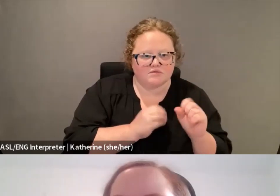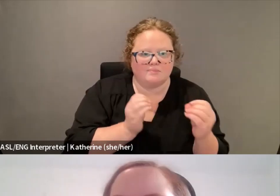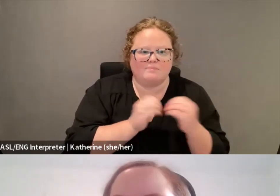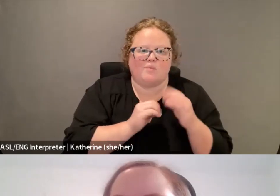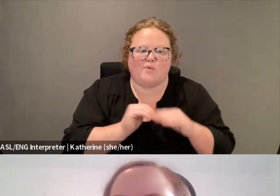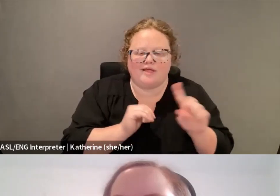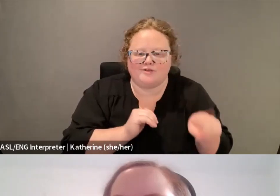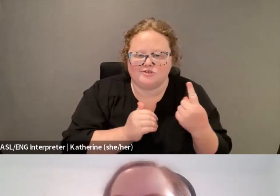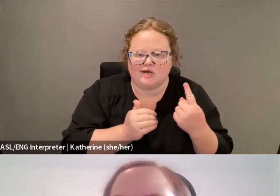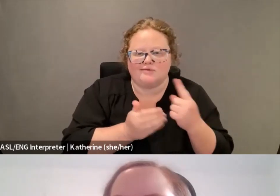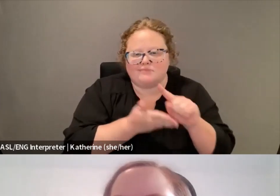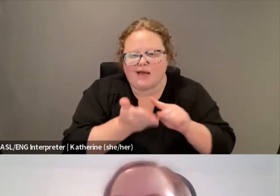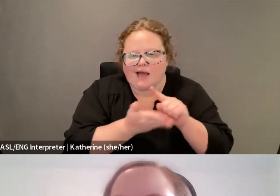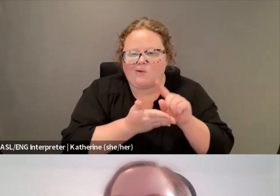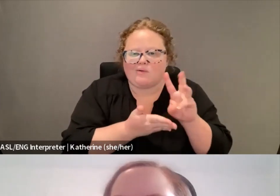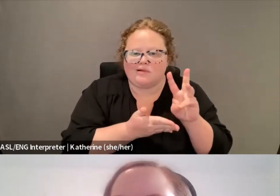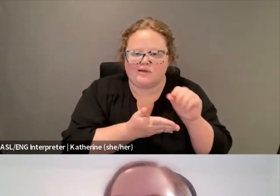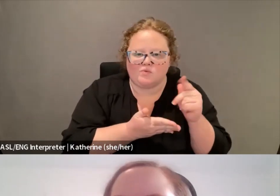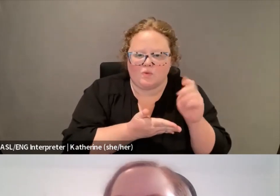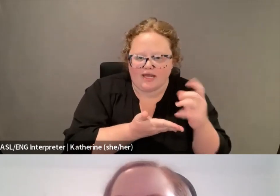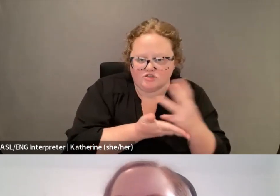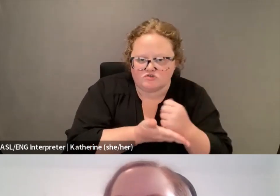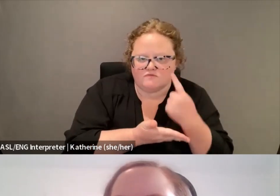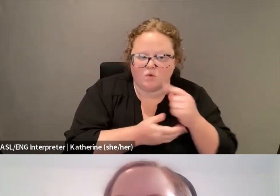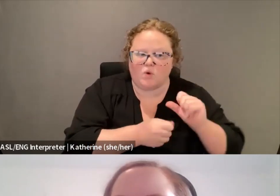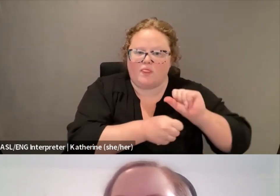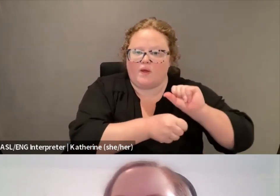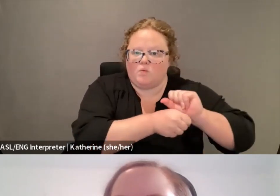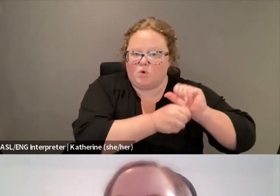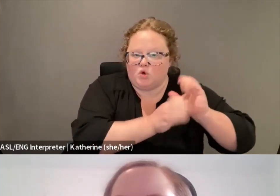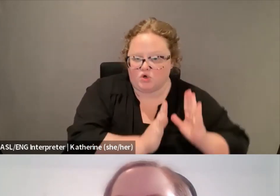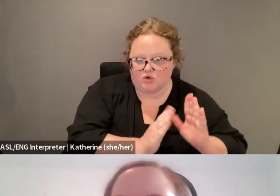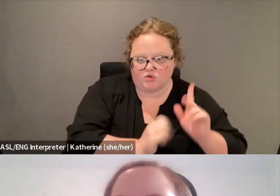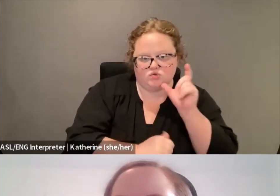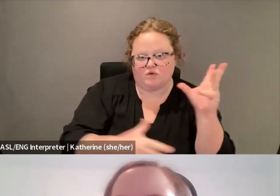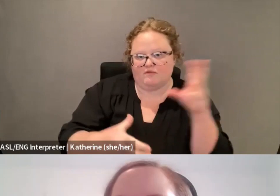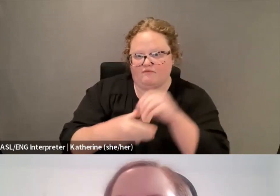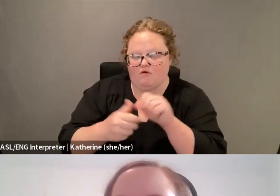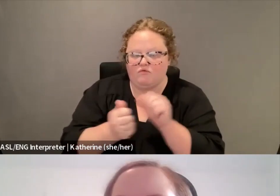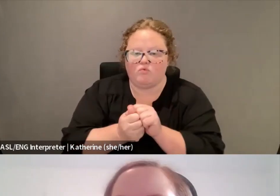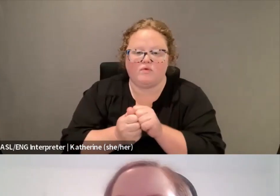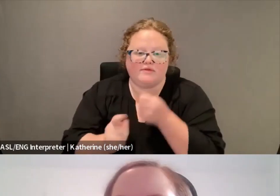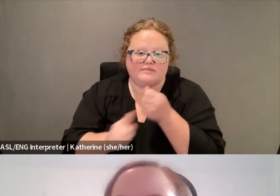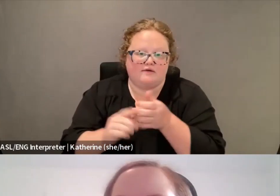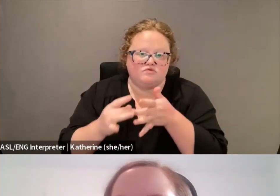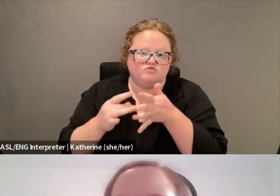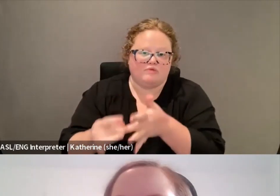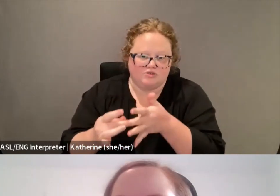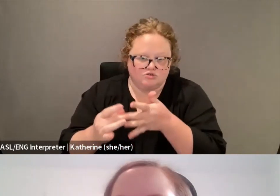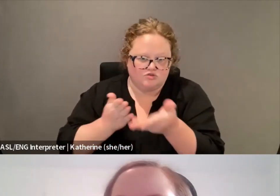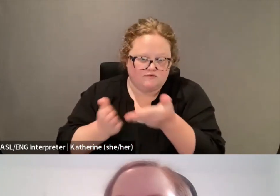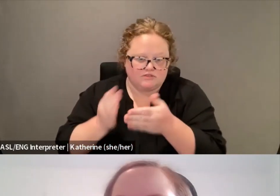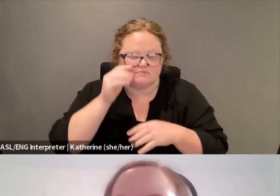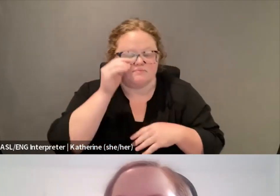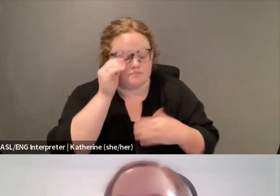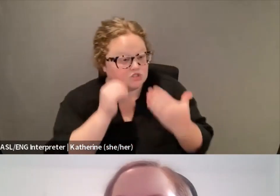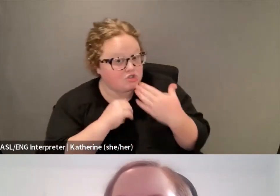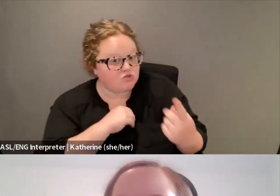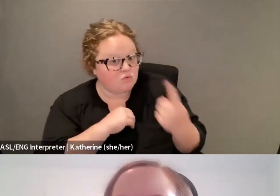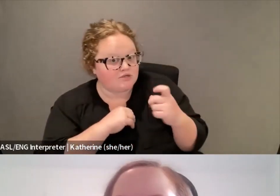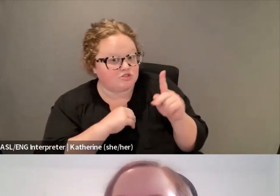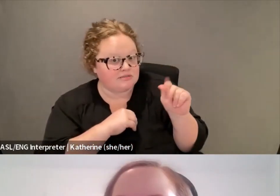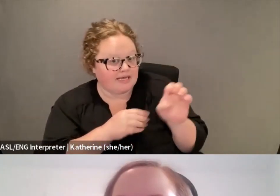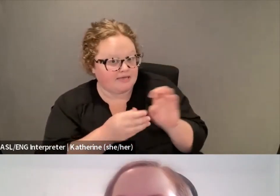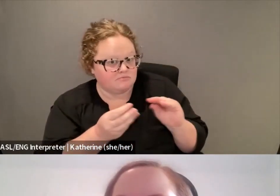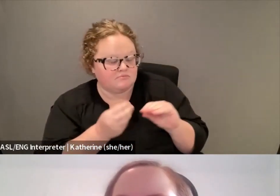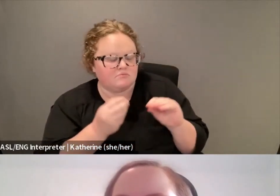workers who are in self-direction. Great question. There are states that offer some of these things. We saw a lot of